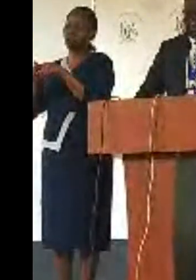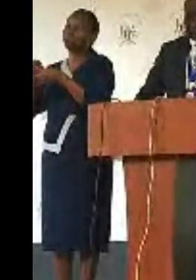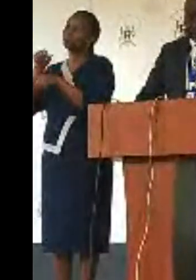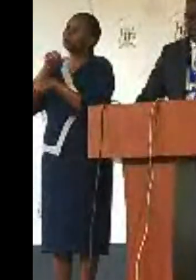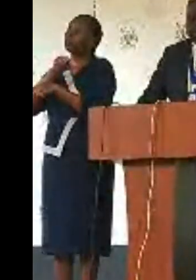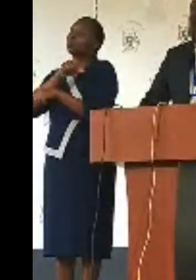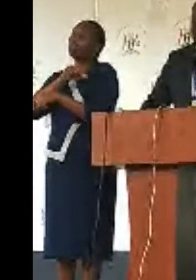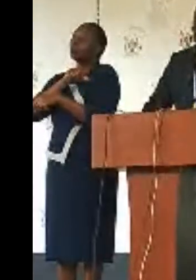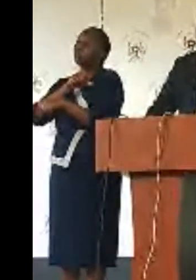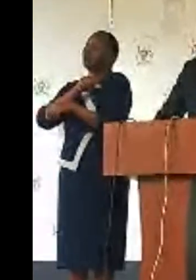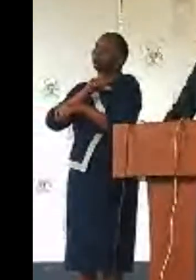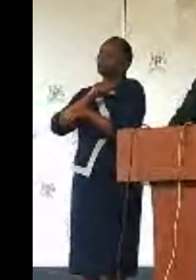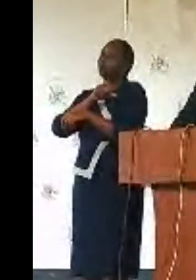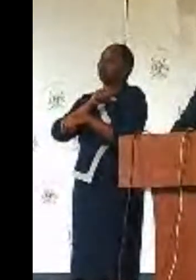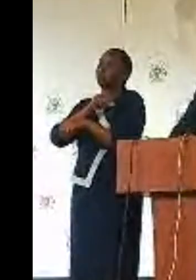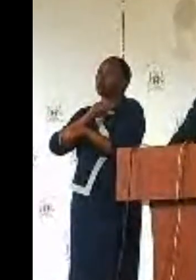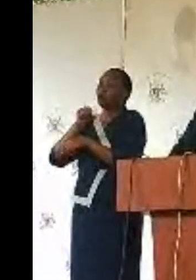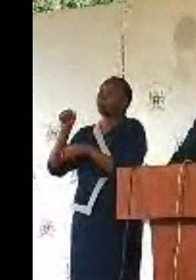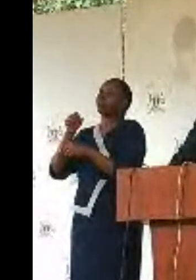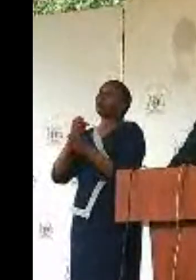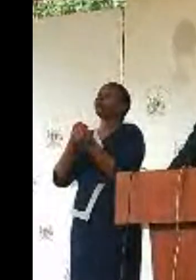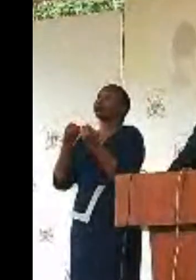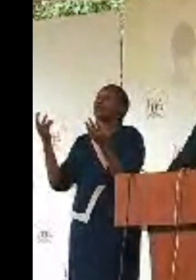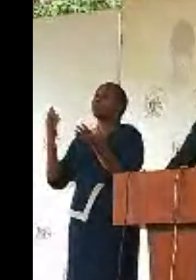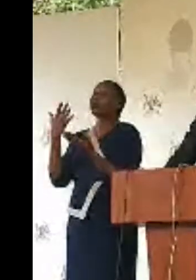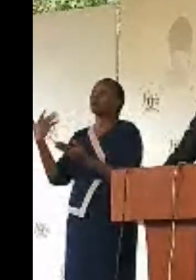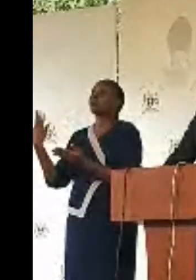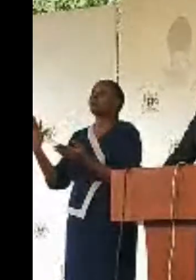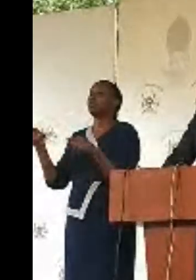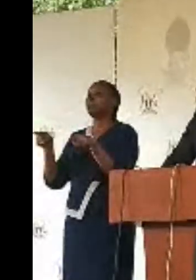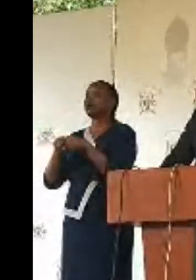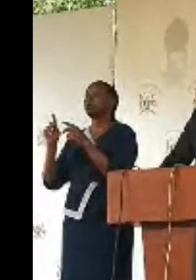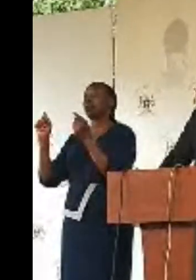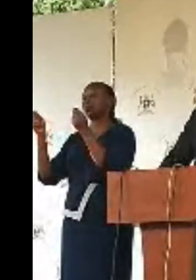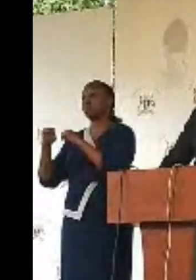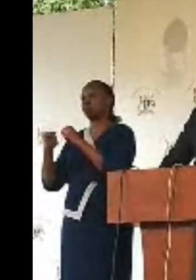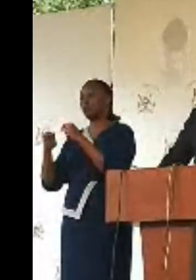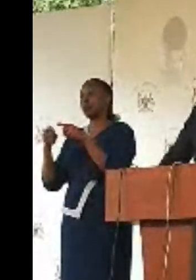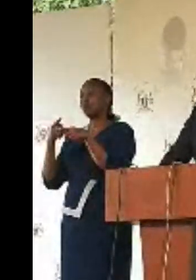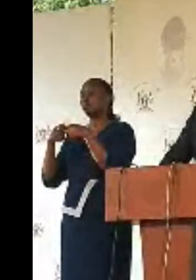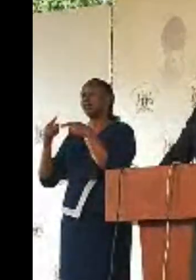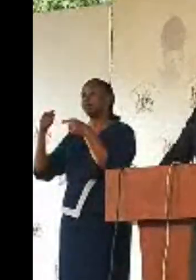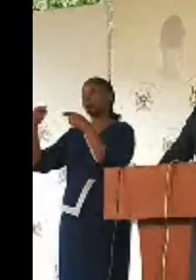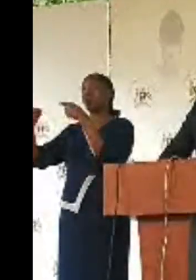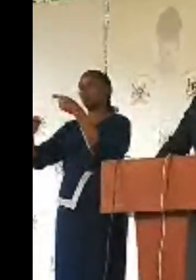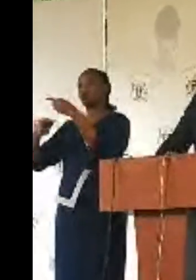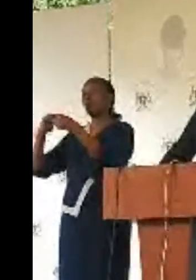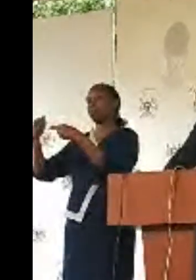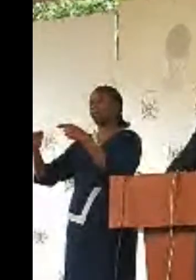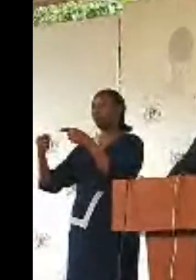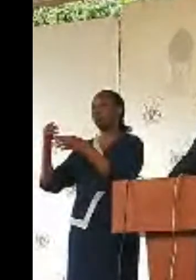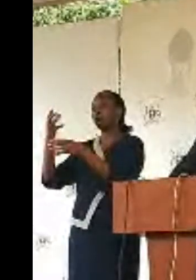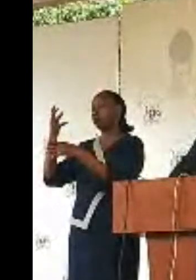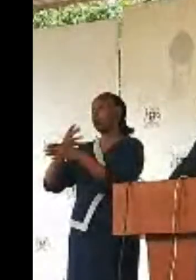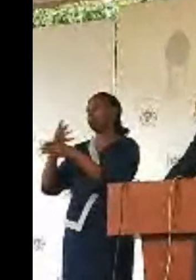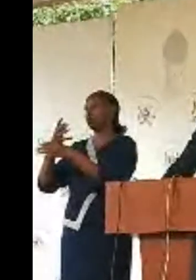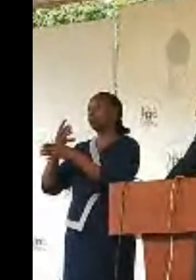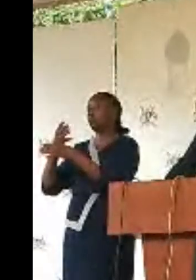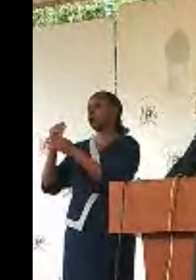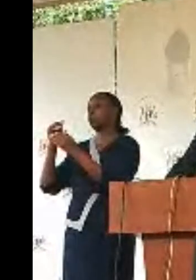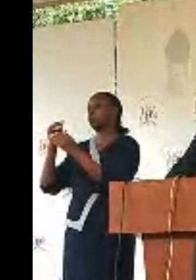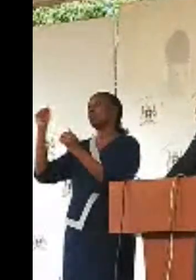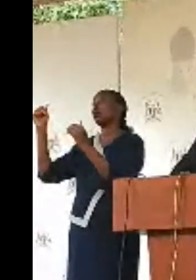as the number of papers. We do not have continuous assessment at